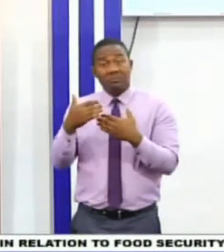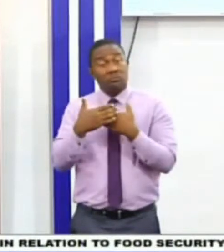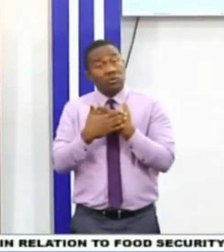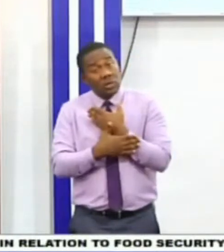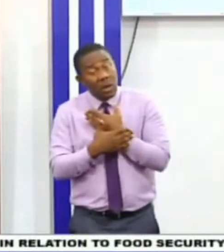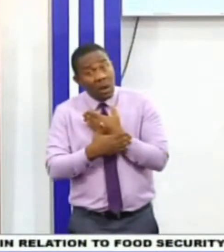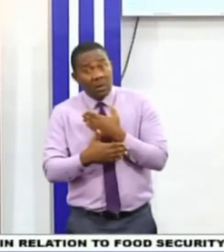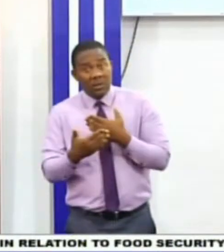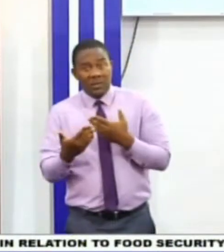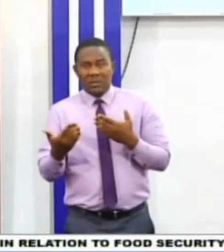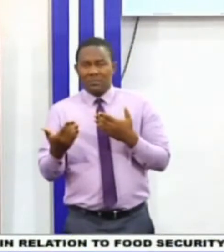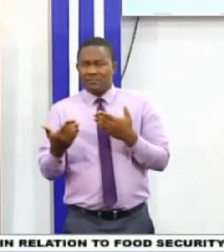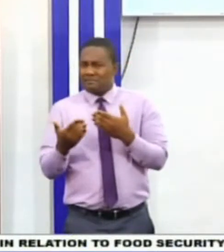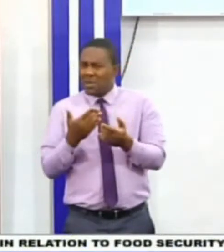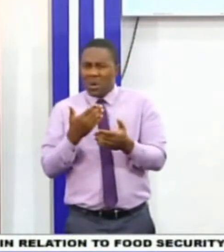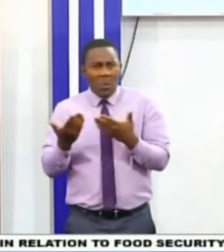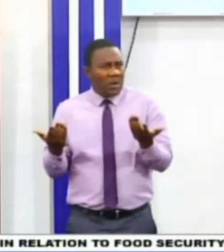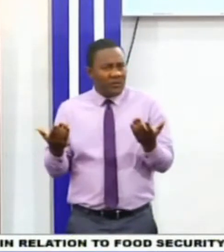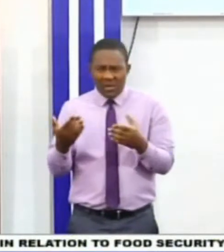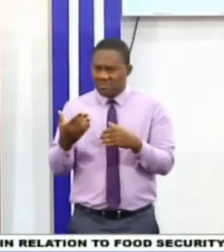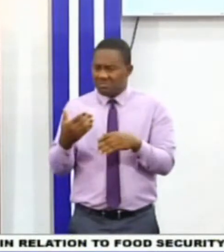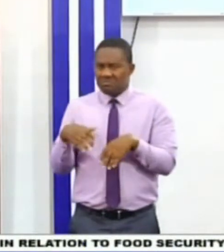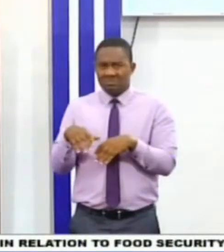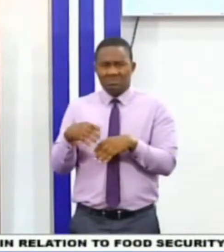if it's processed food,